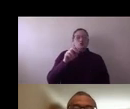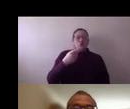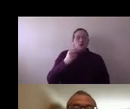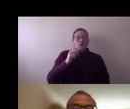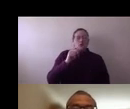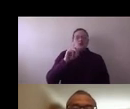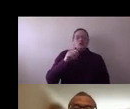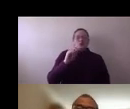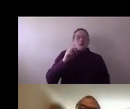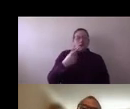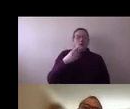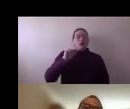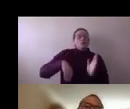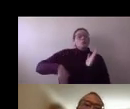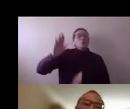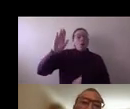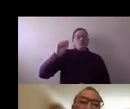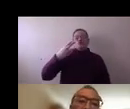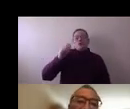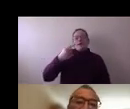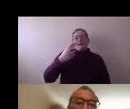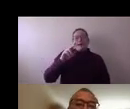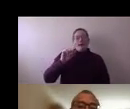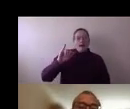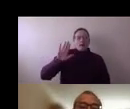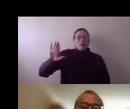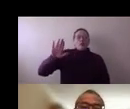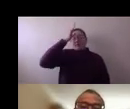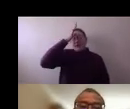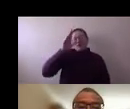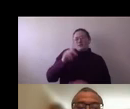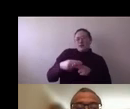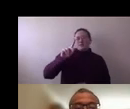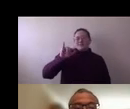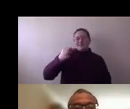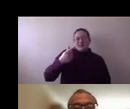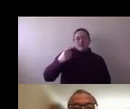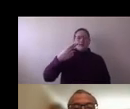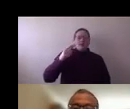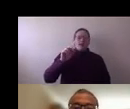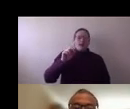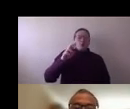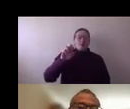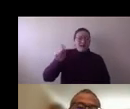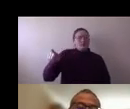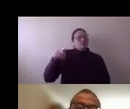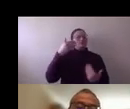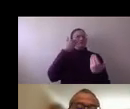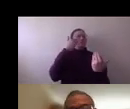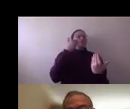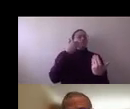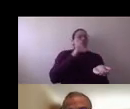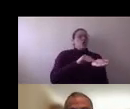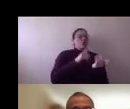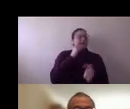in Shanghai, where her father, Ding Ganren, was a well-known physician. I think was a